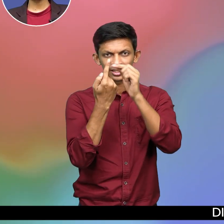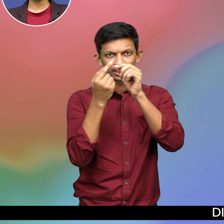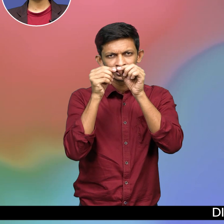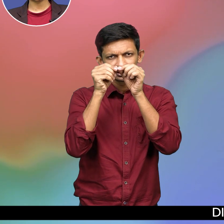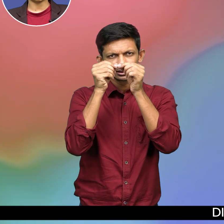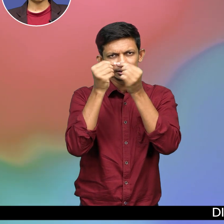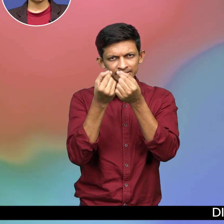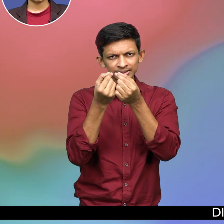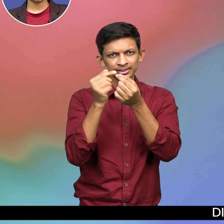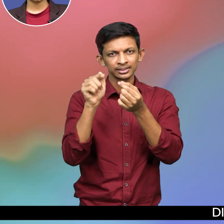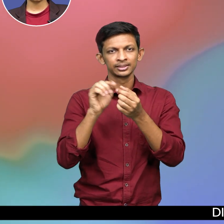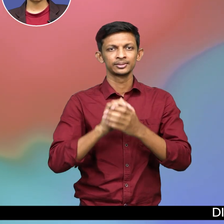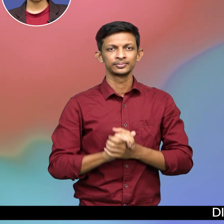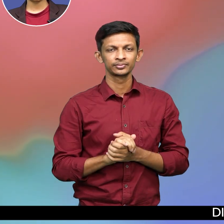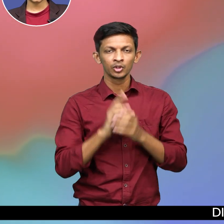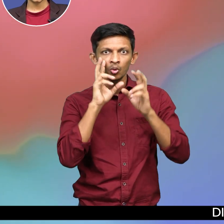Dicot stem.